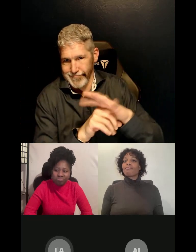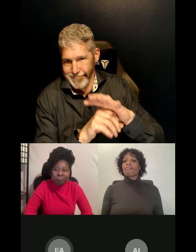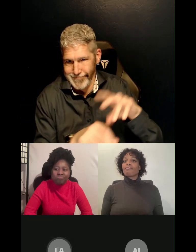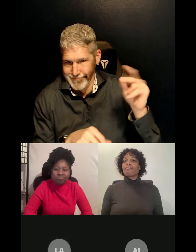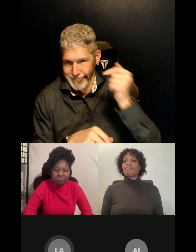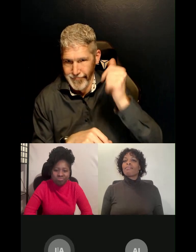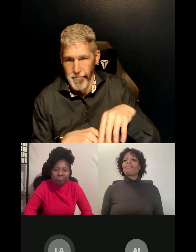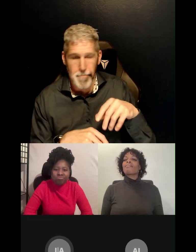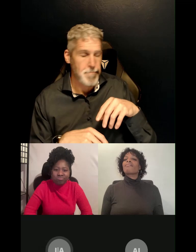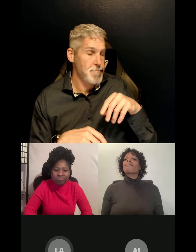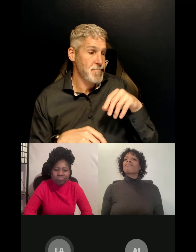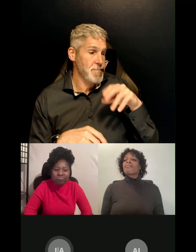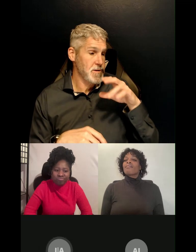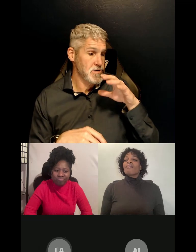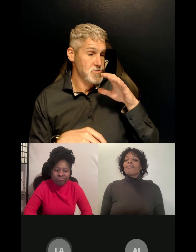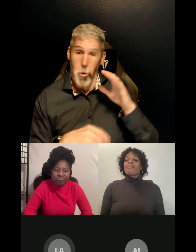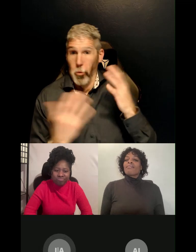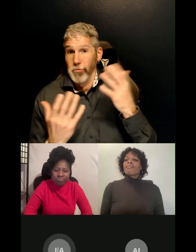know the specifics of it, but